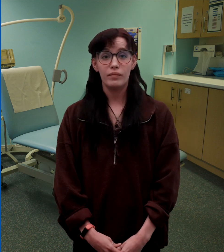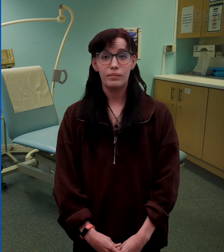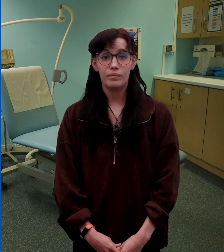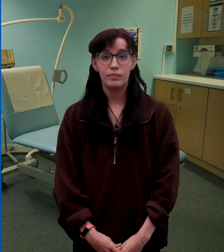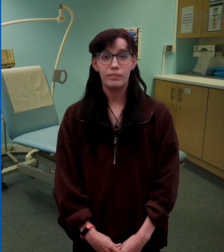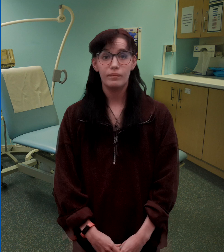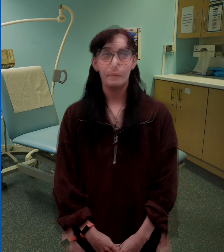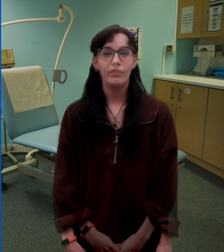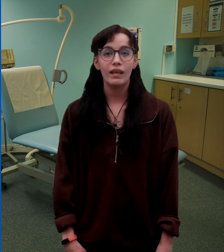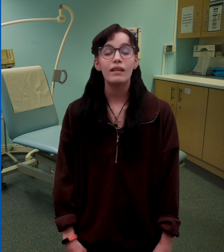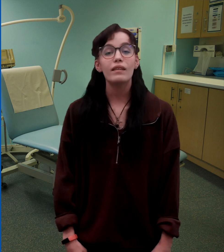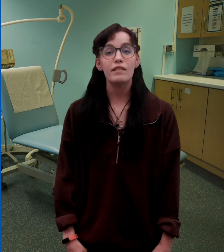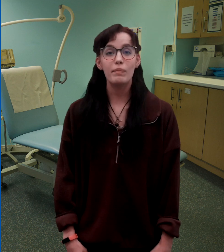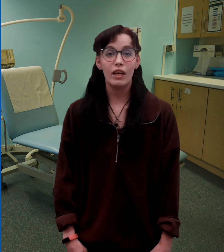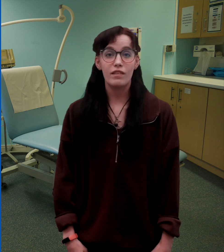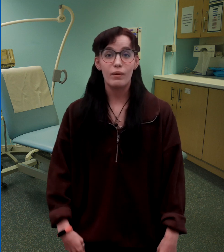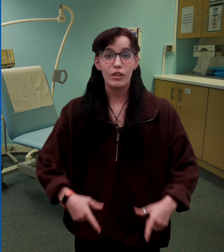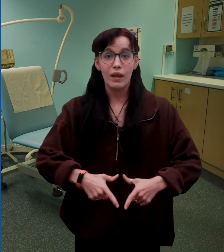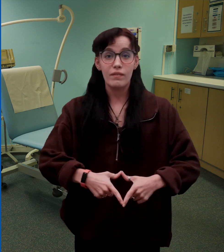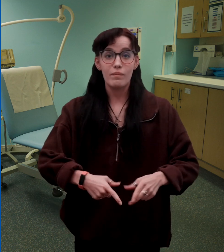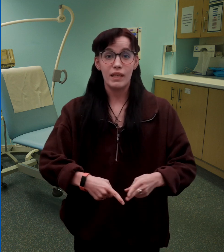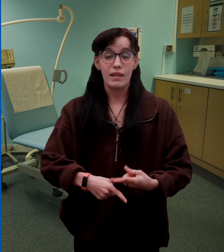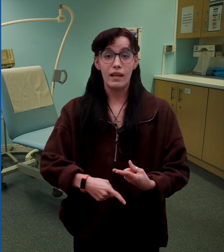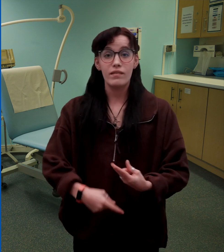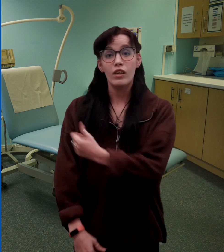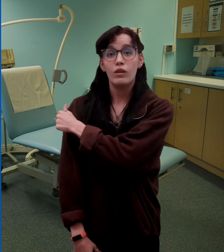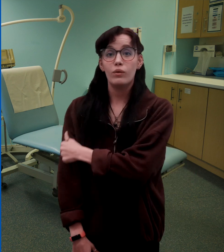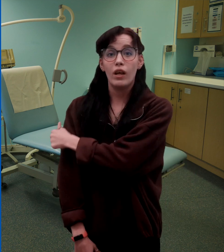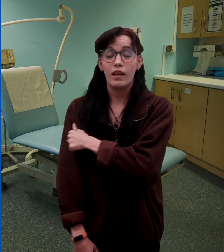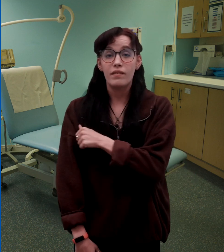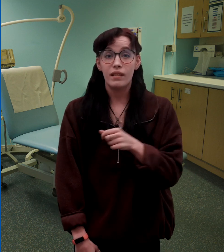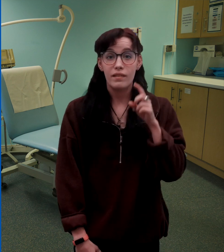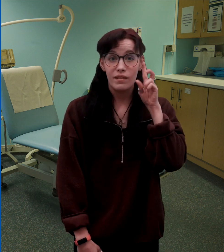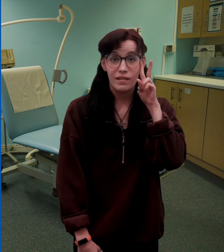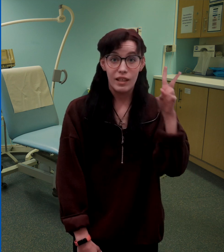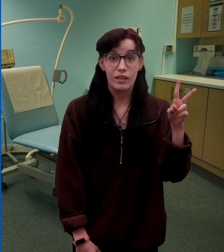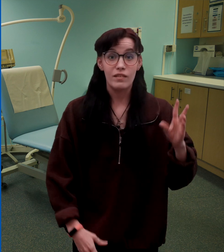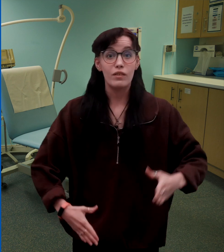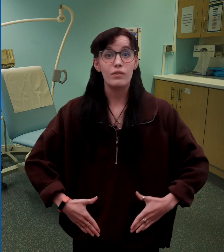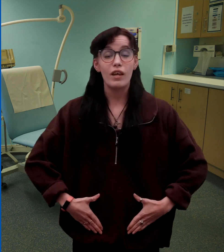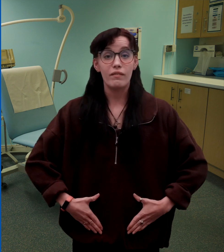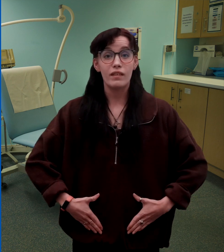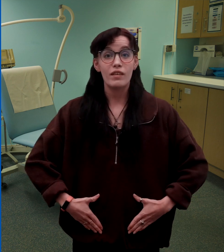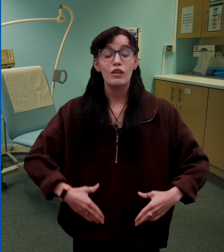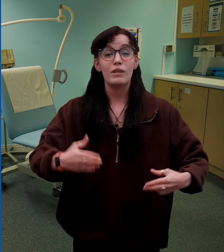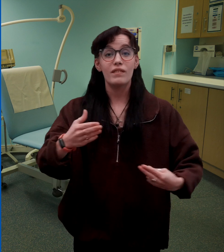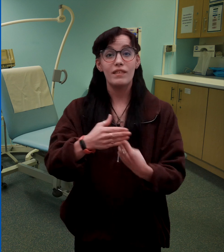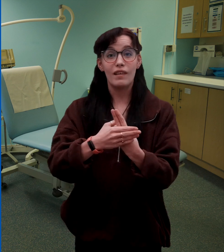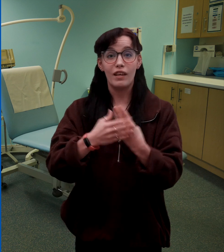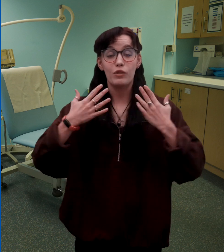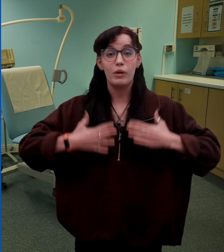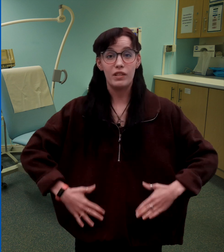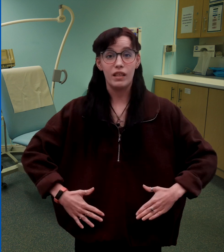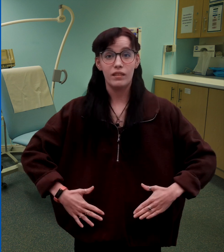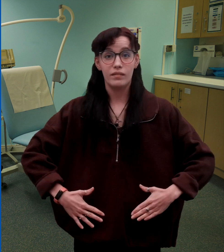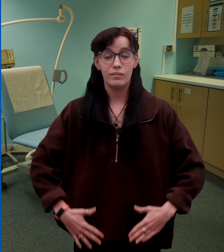open. This is because when you have a smear test, your nurse needs to see into your cervix, which is